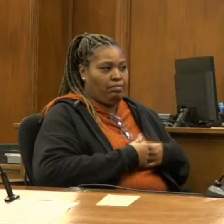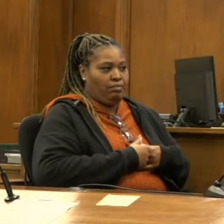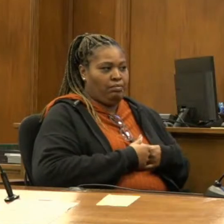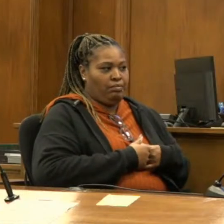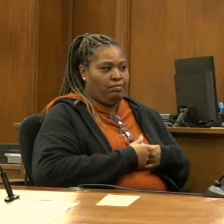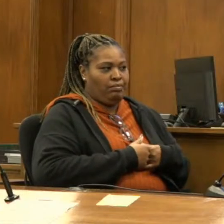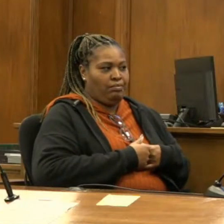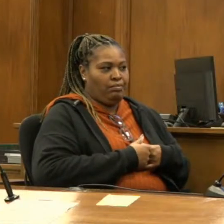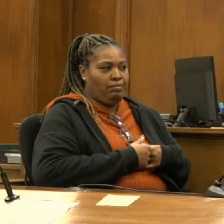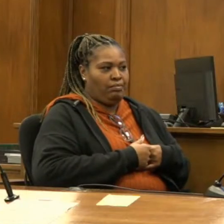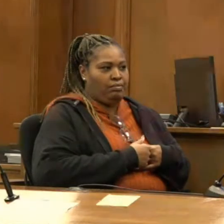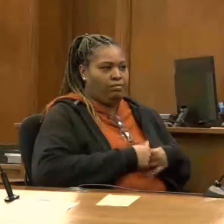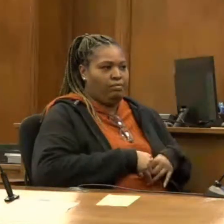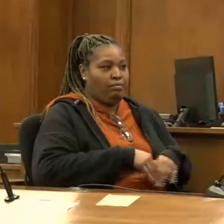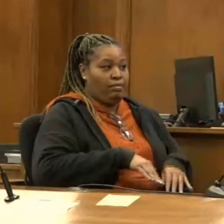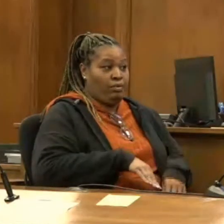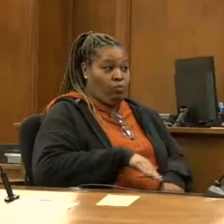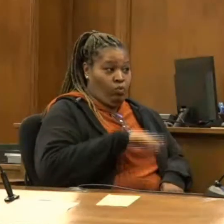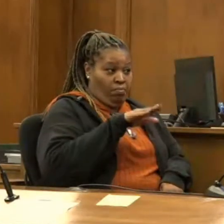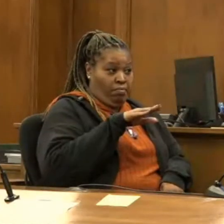I want to clarify.